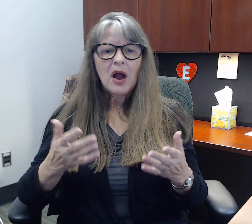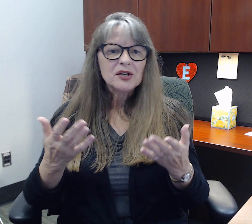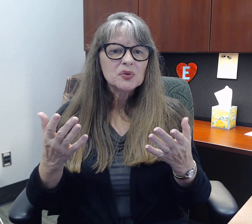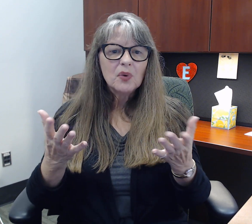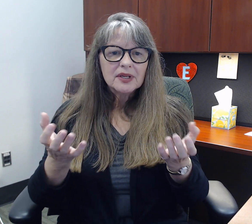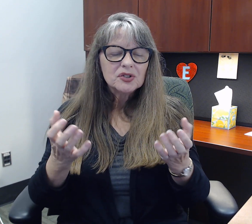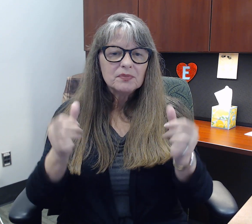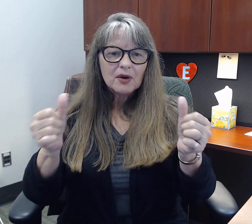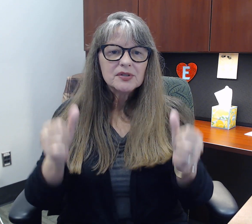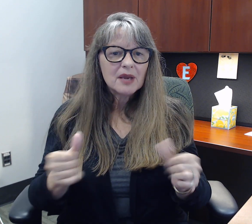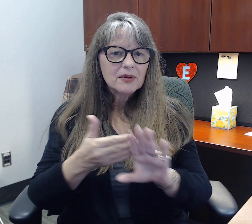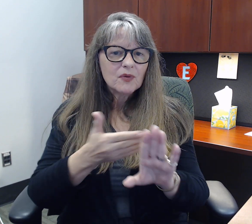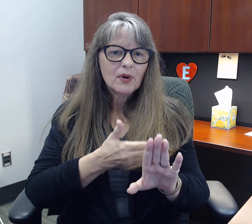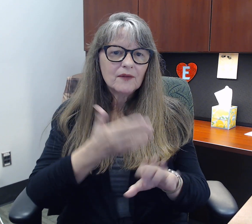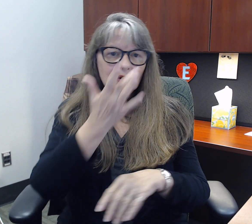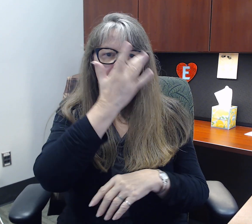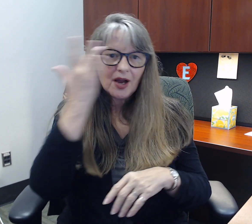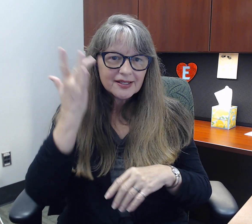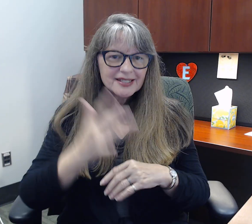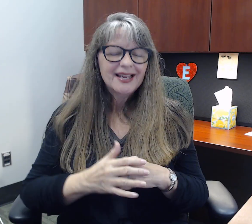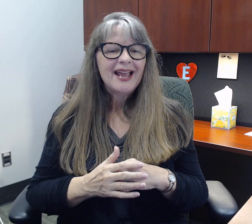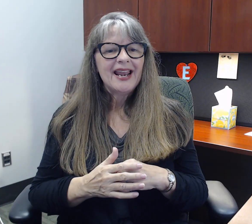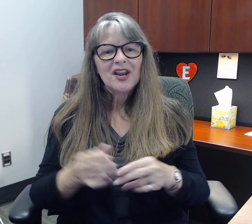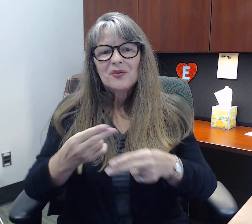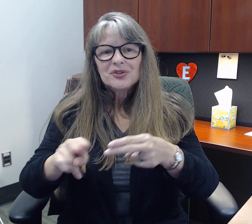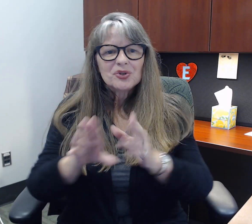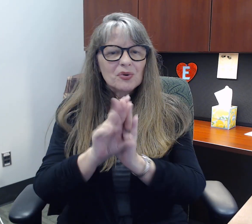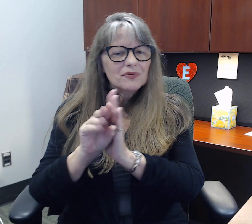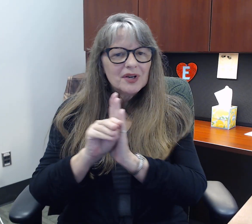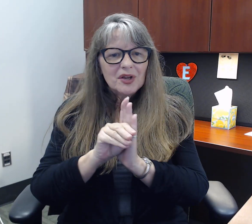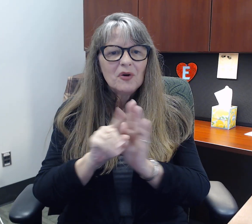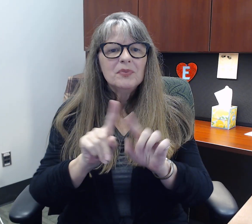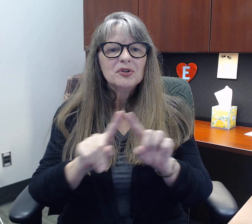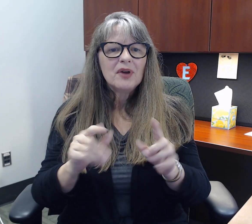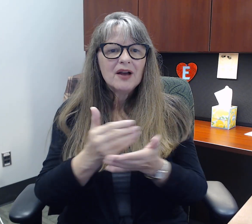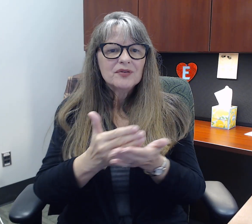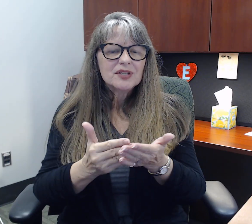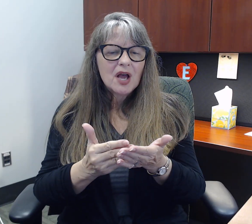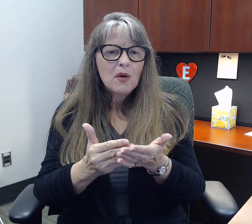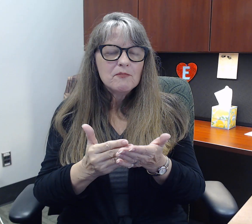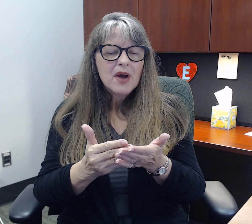just wanted to post that before I forgot. And I know it's a short video, but you have some